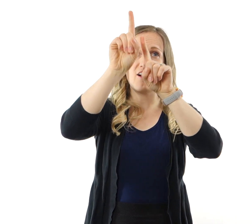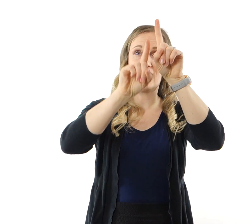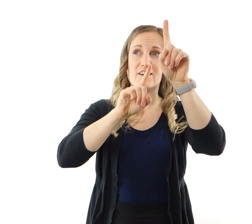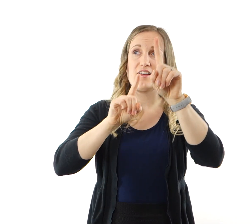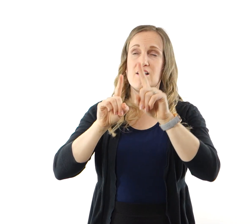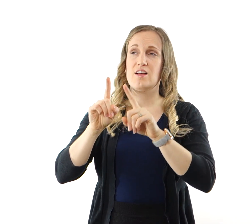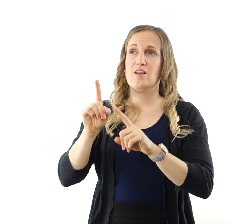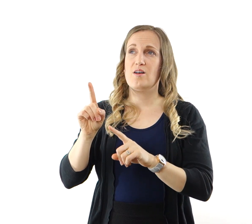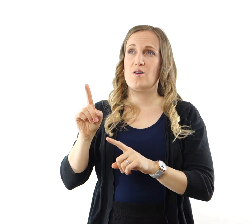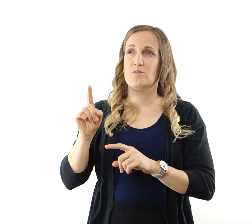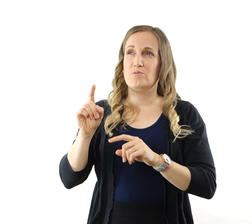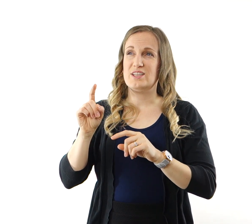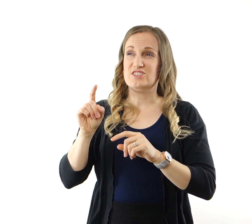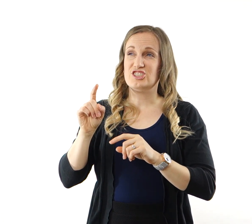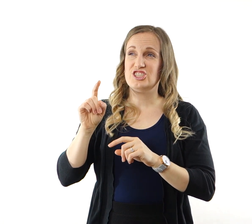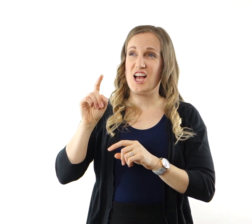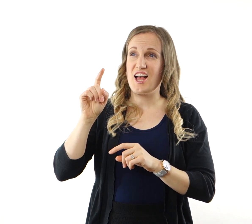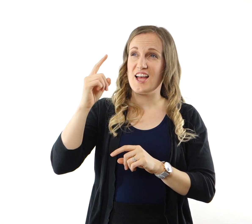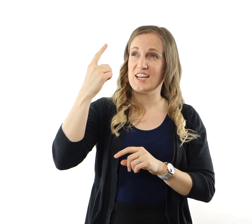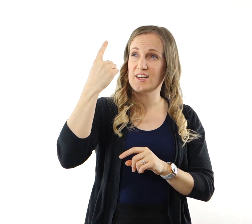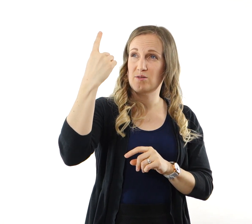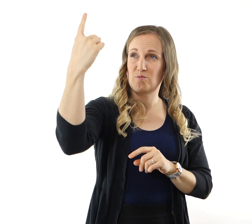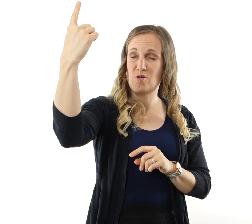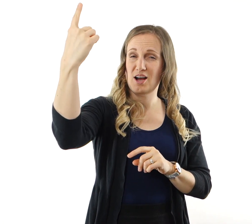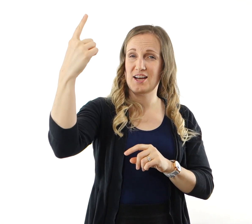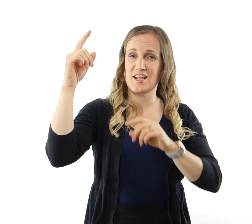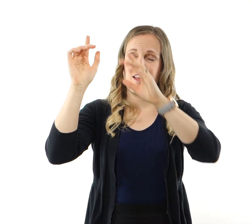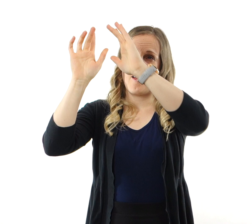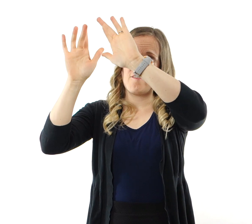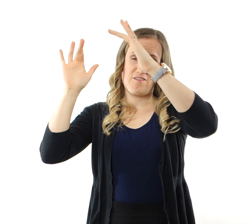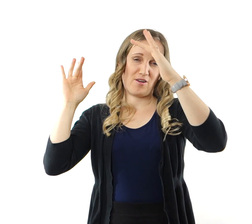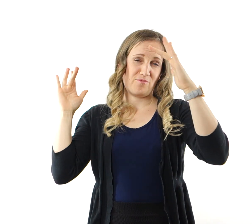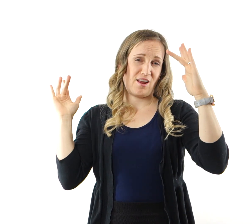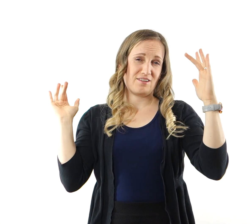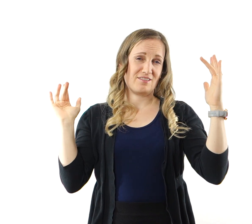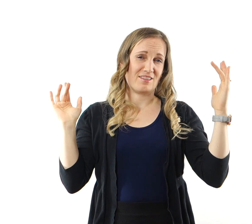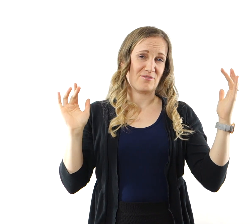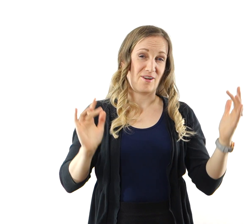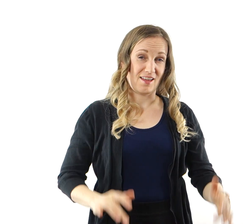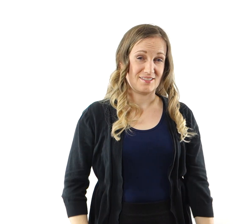star will shine one far brighter than the rest.